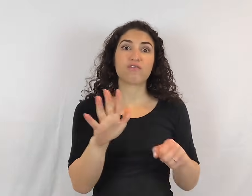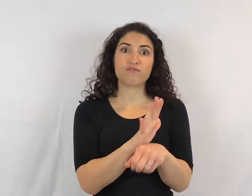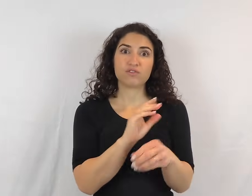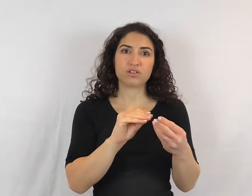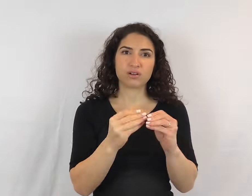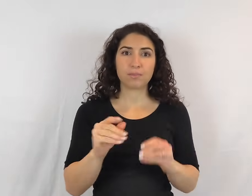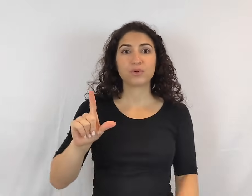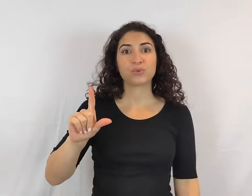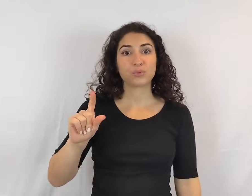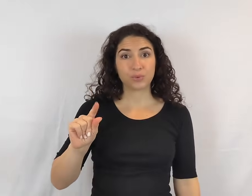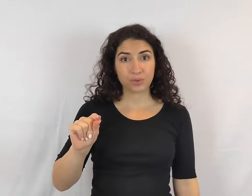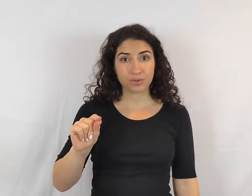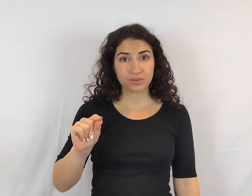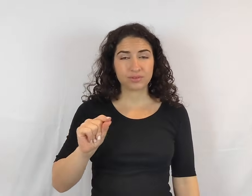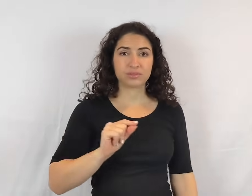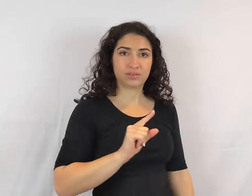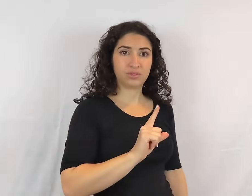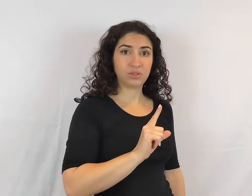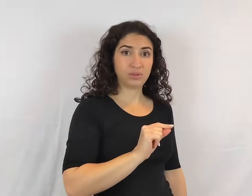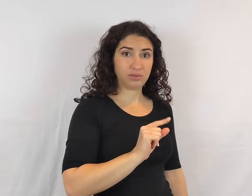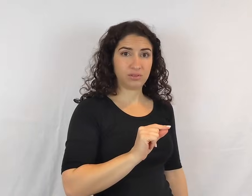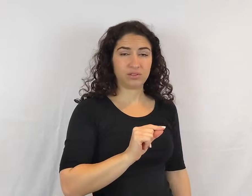You don't have to do the full number 20.